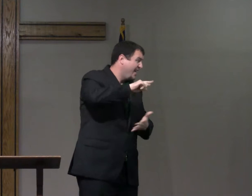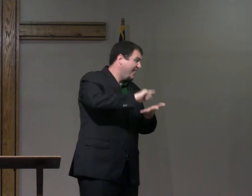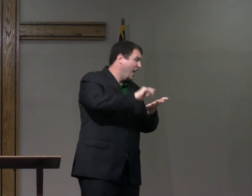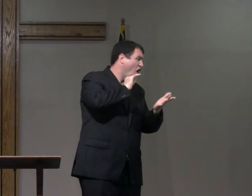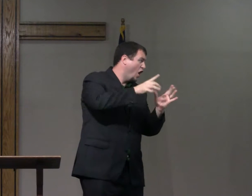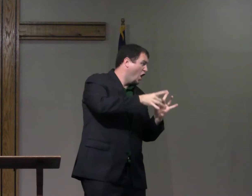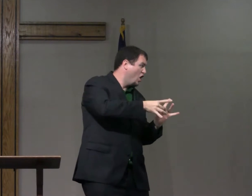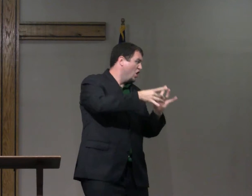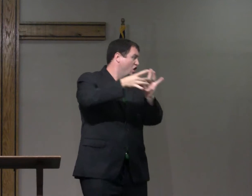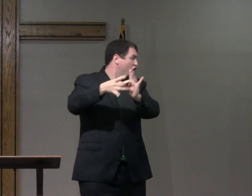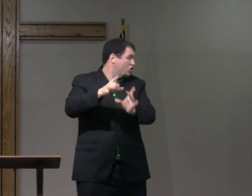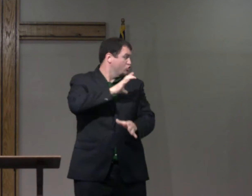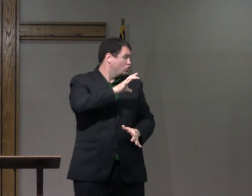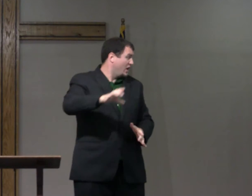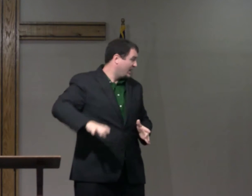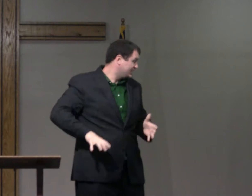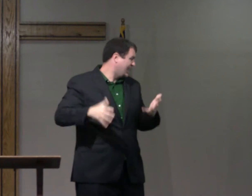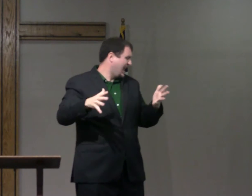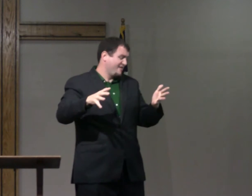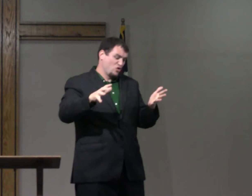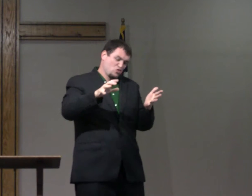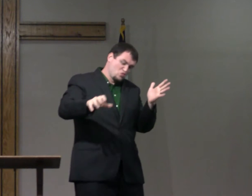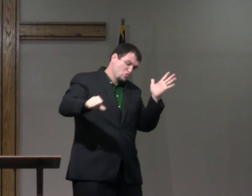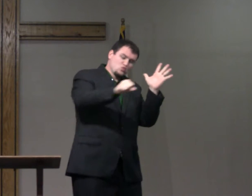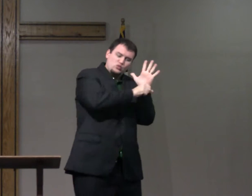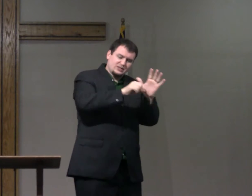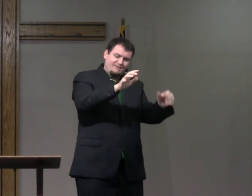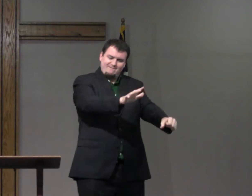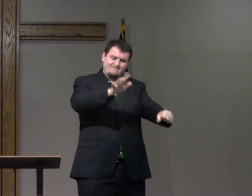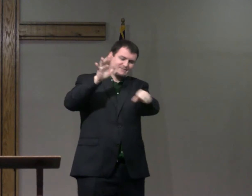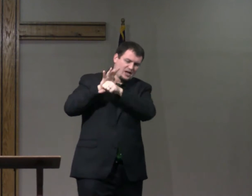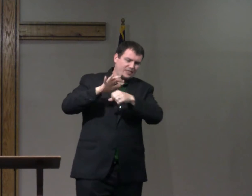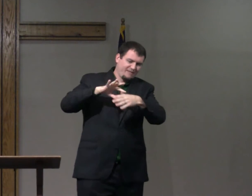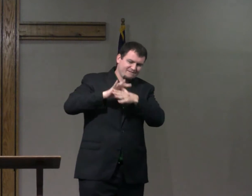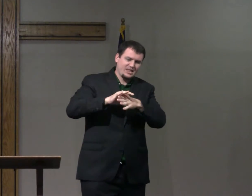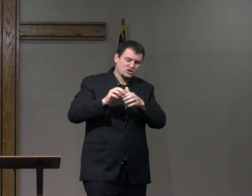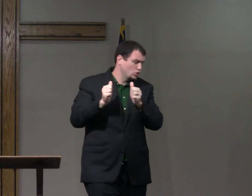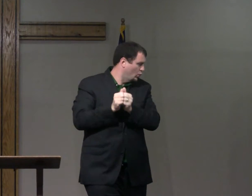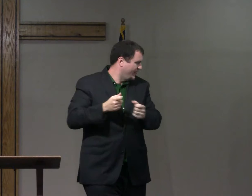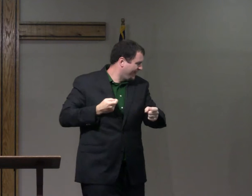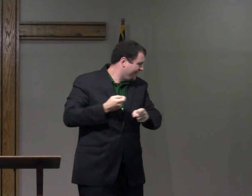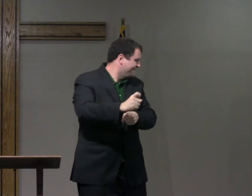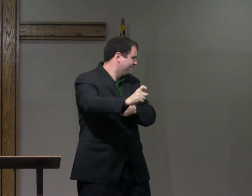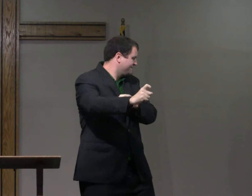Galatians 5:24, and they that are Christ have crucified the flesh with the affections and lusts.